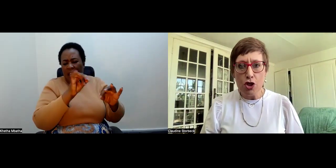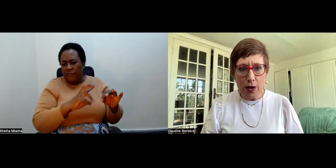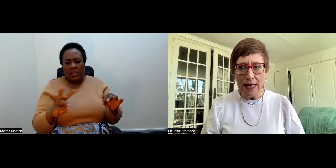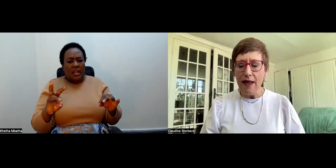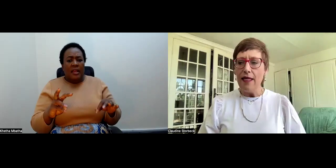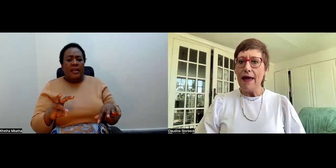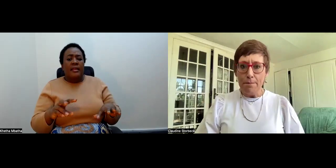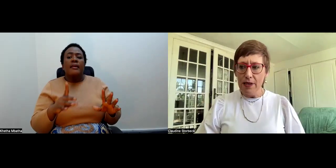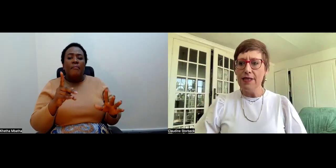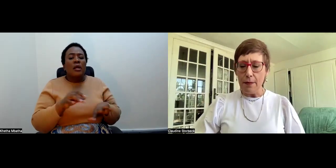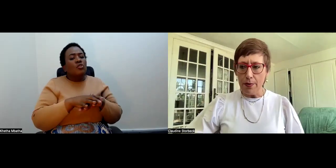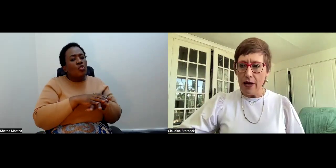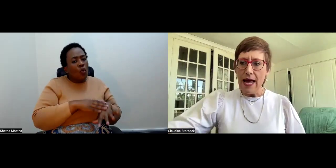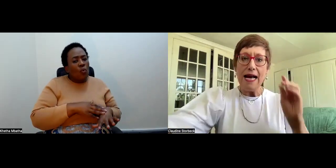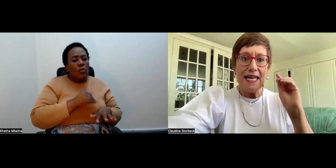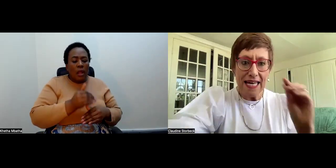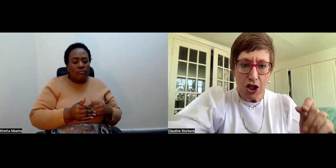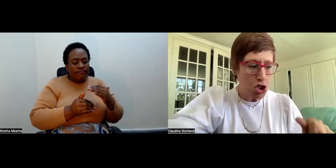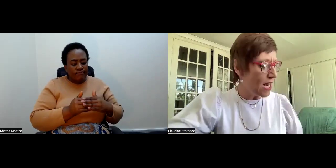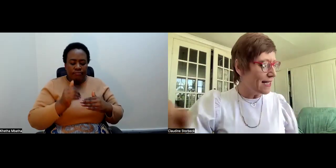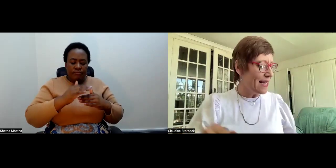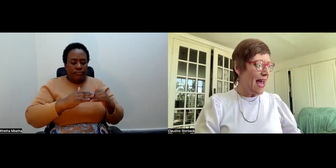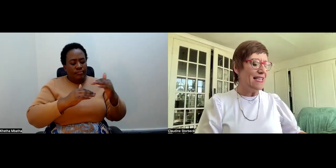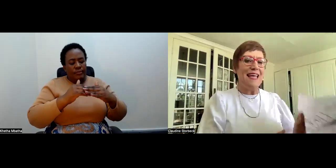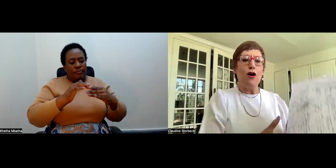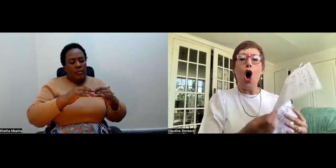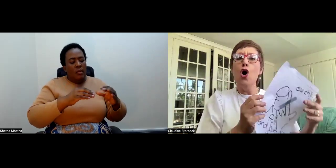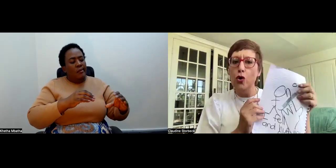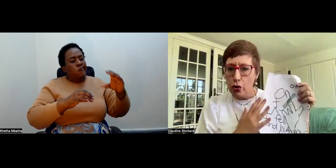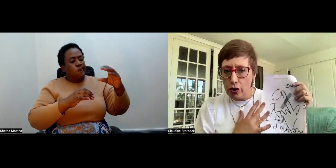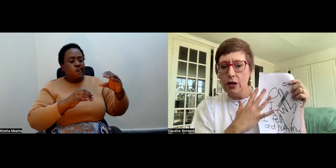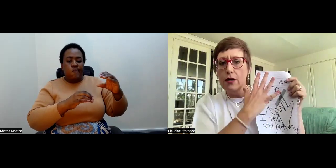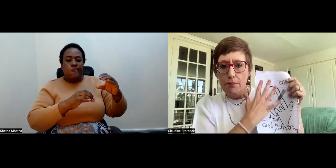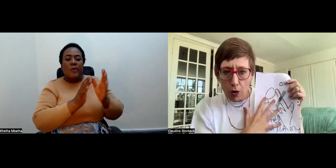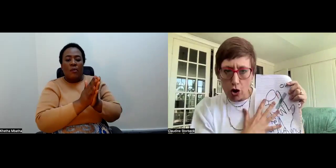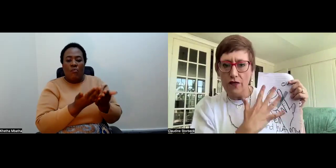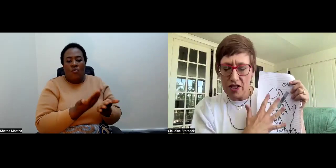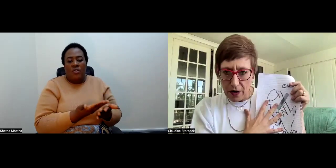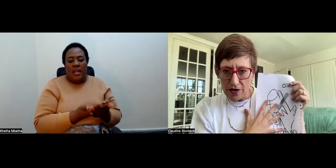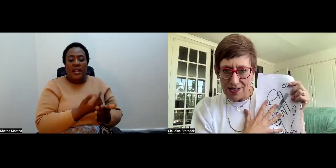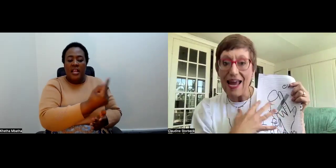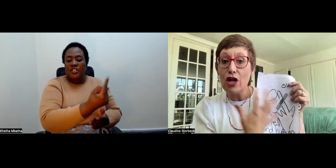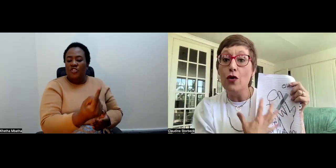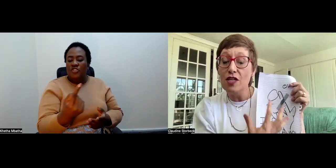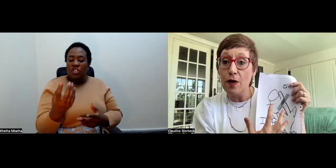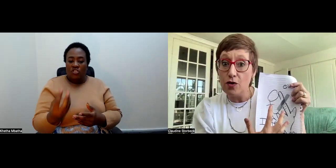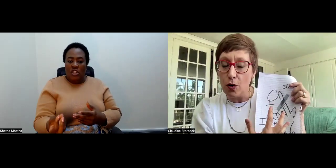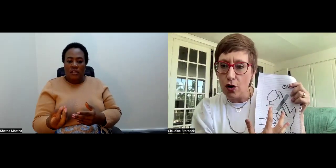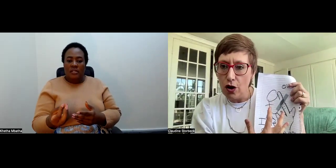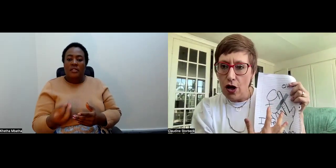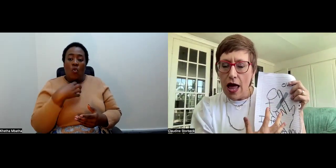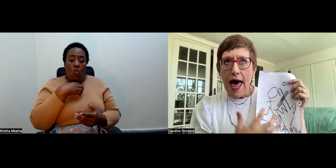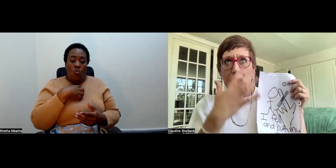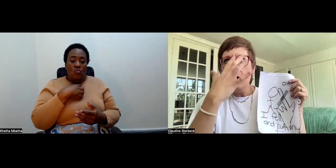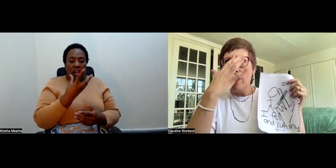slowly but surely, they build up. And each child then has their own book of experiences. They have their own experience